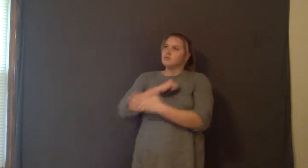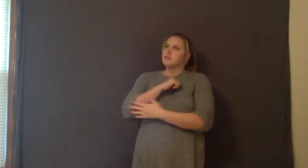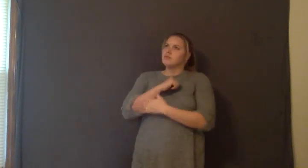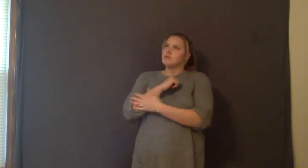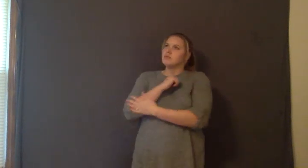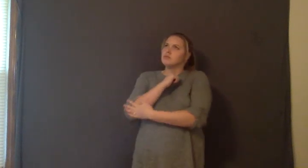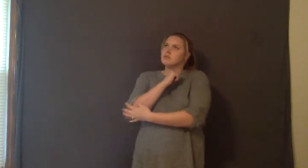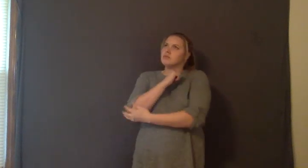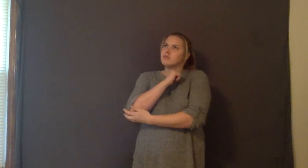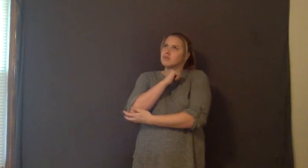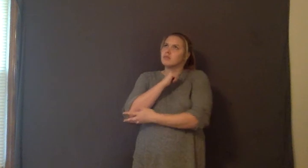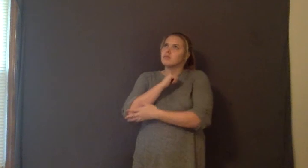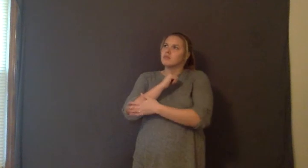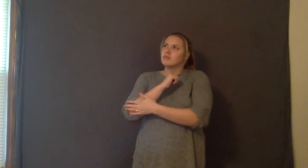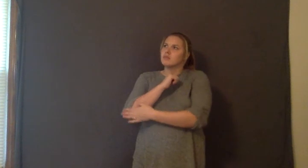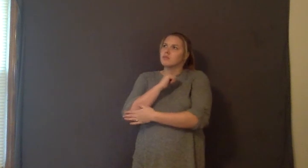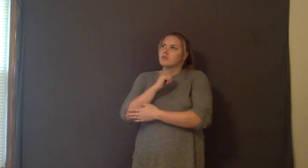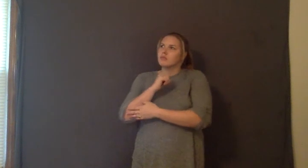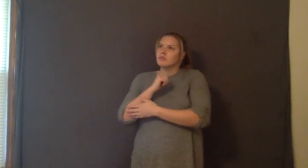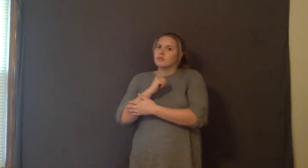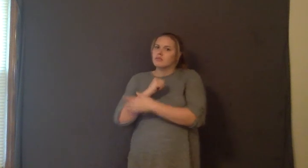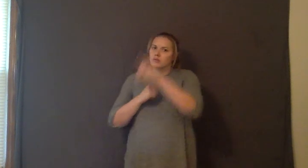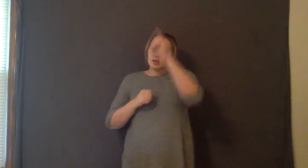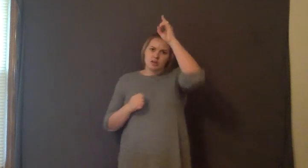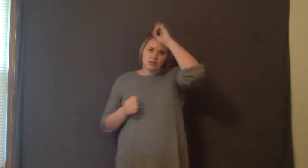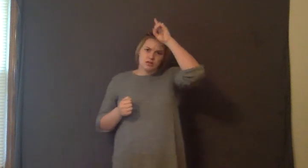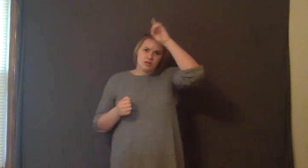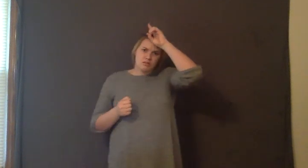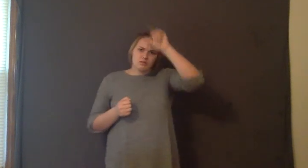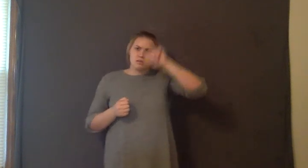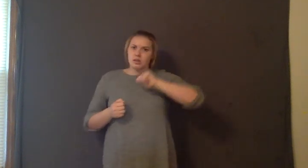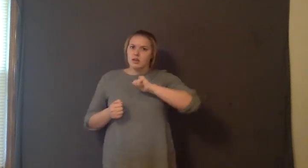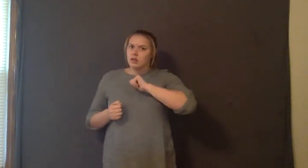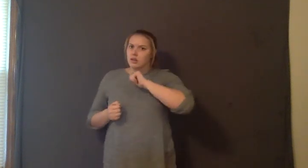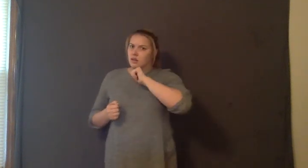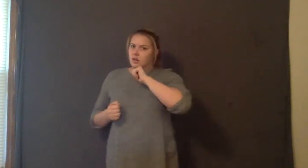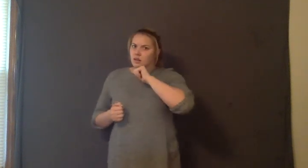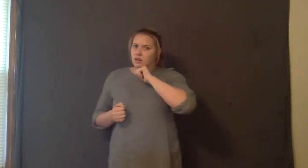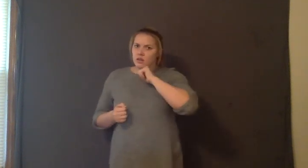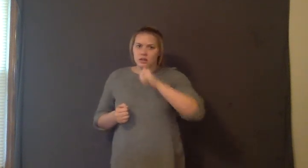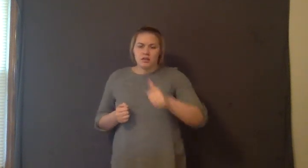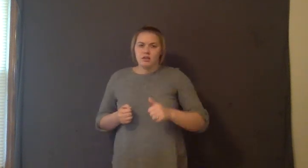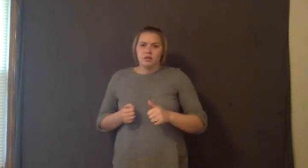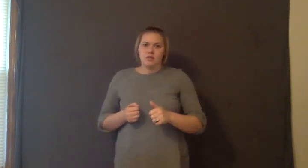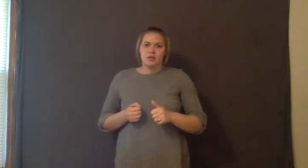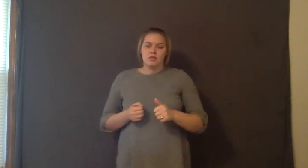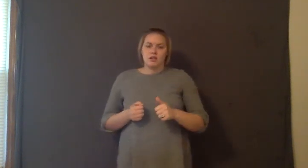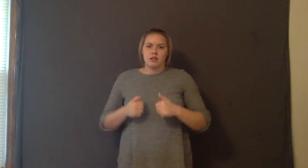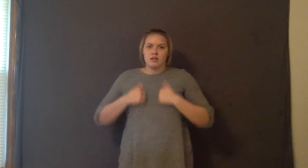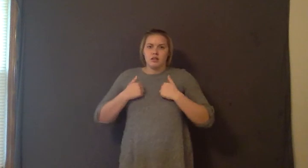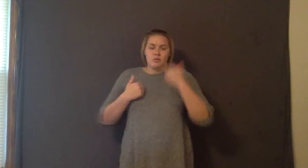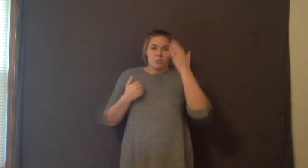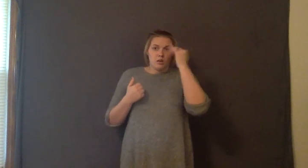state of Germany was executing people, especially if they were disproportionately Jewish? I couldn't bear it. It would be